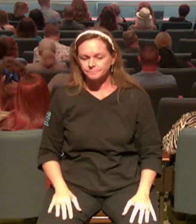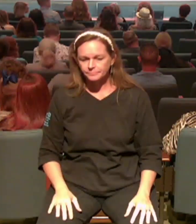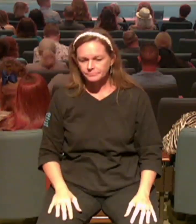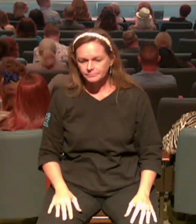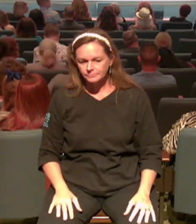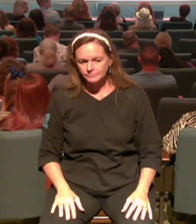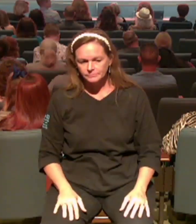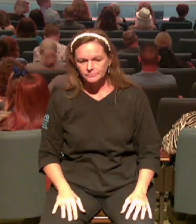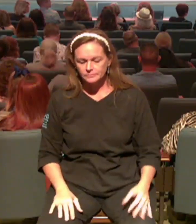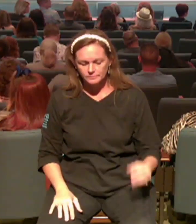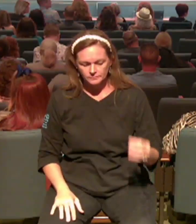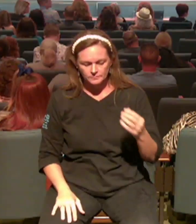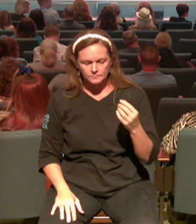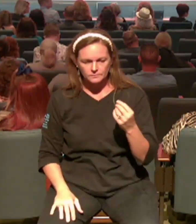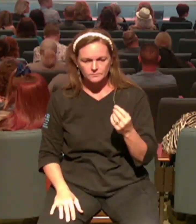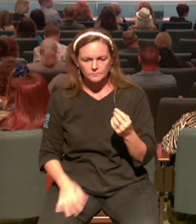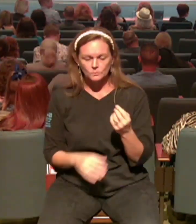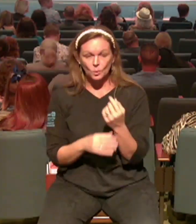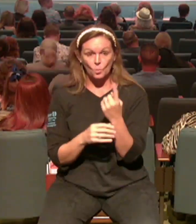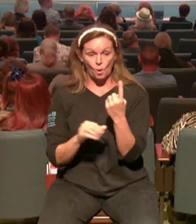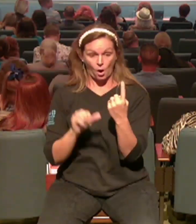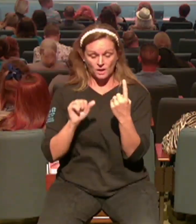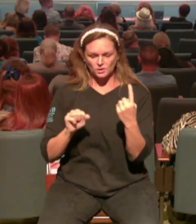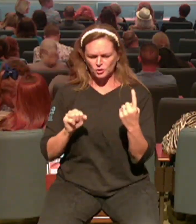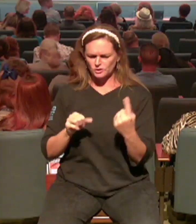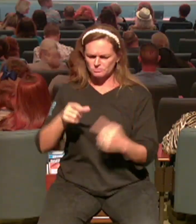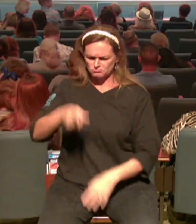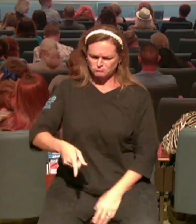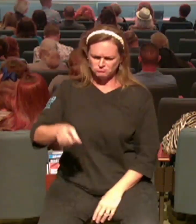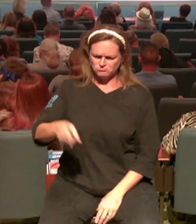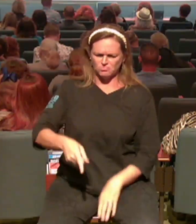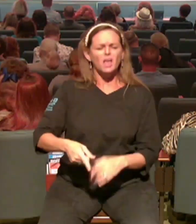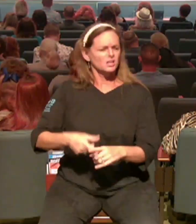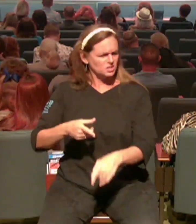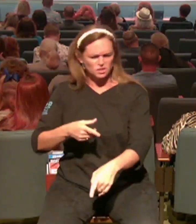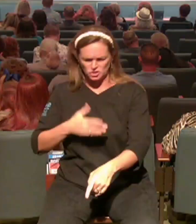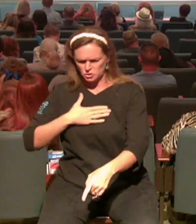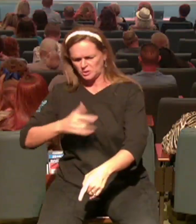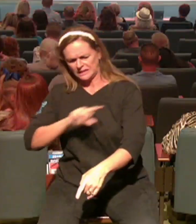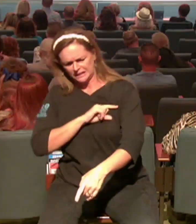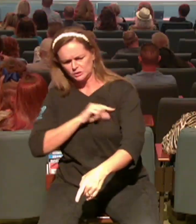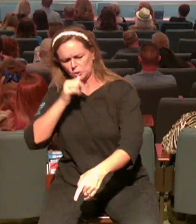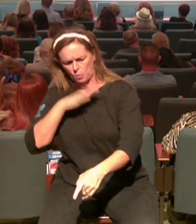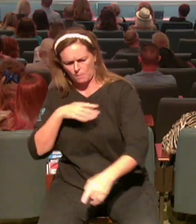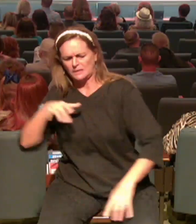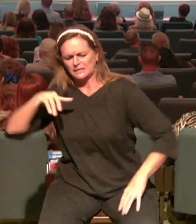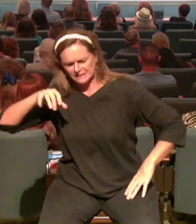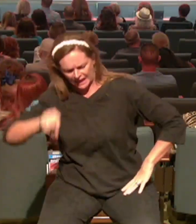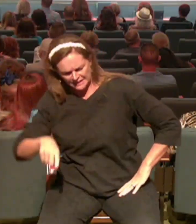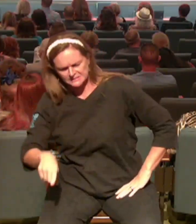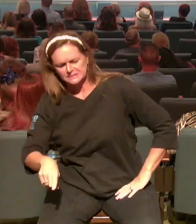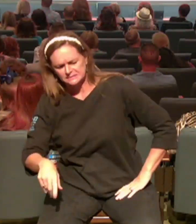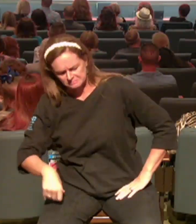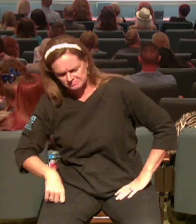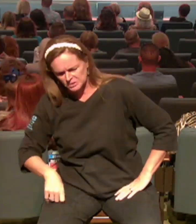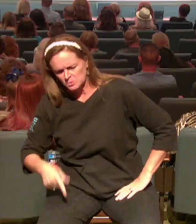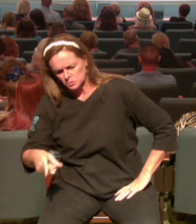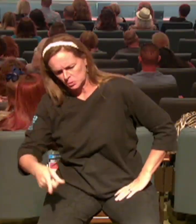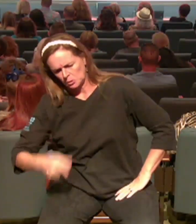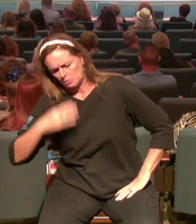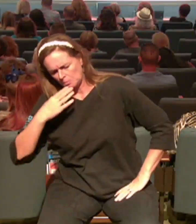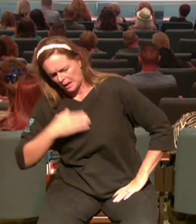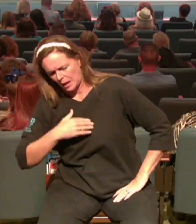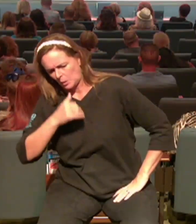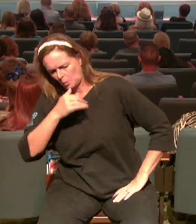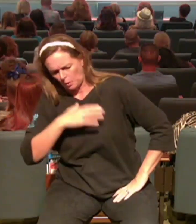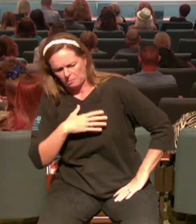He was the only one that could condemn her, and he didn't. He was the only person that was without sin and could have thrown judgment to her, but instead, he